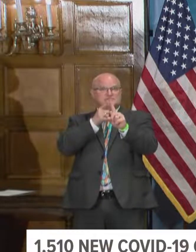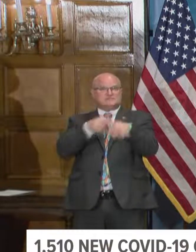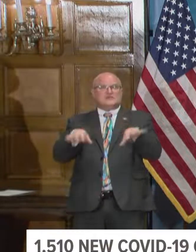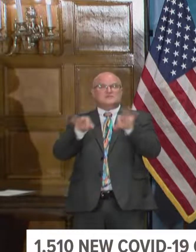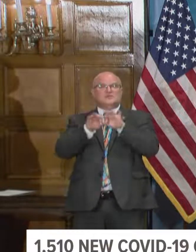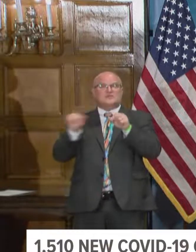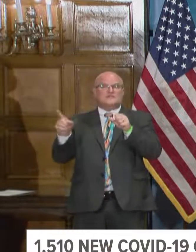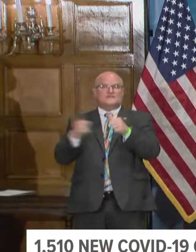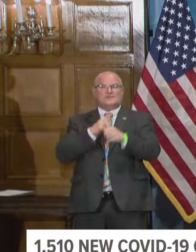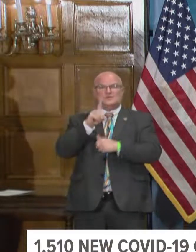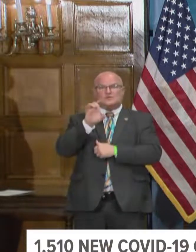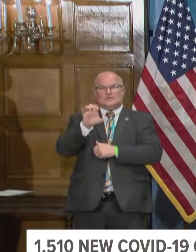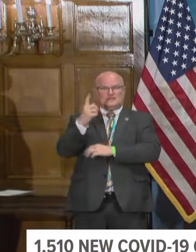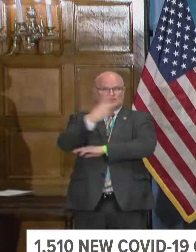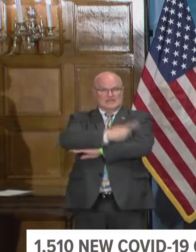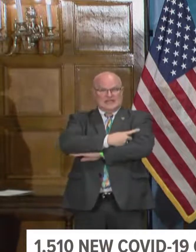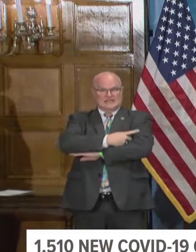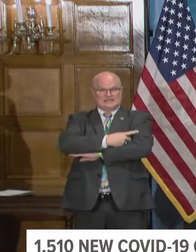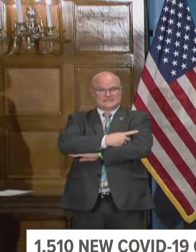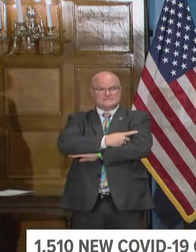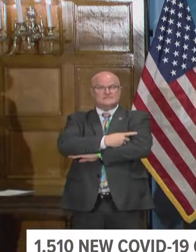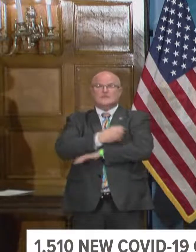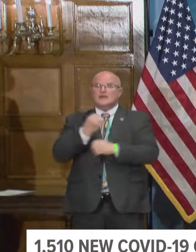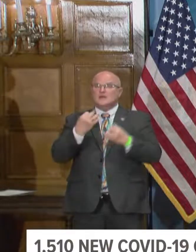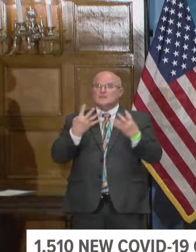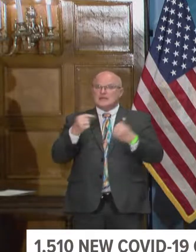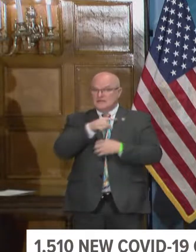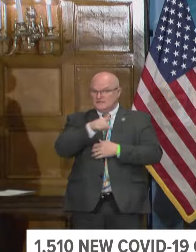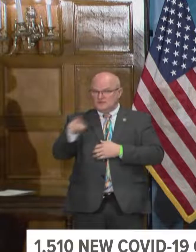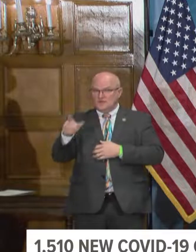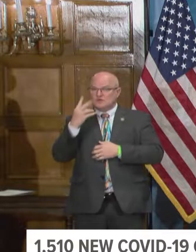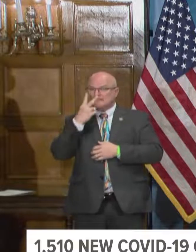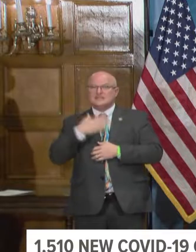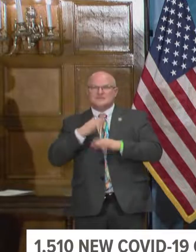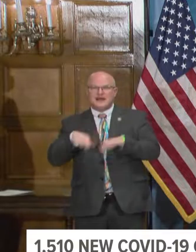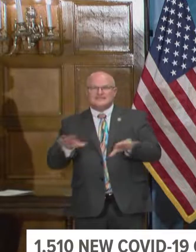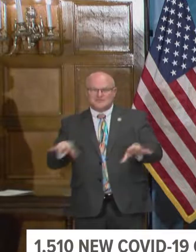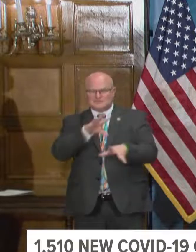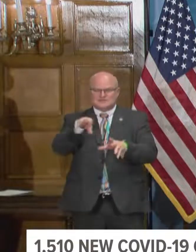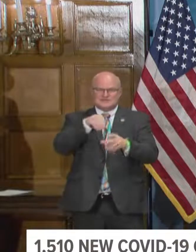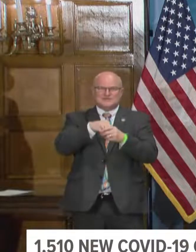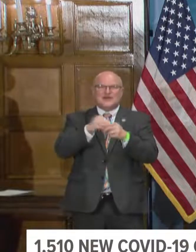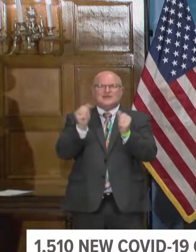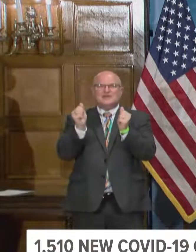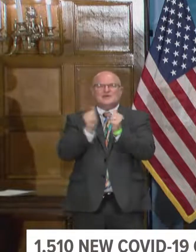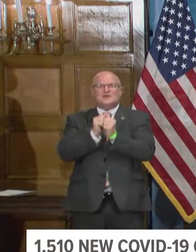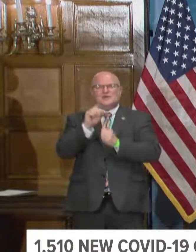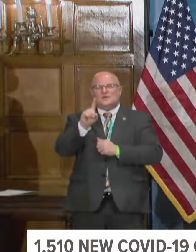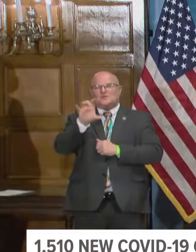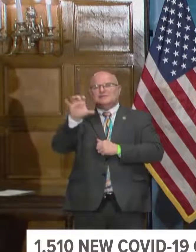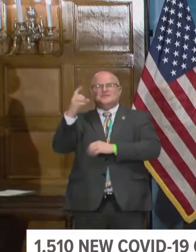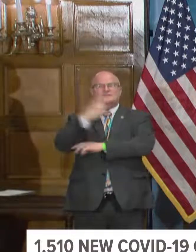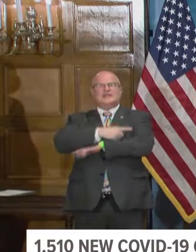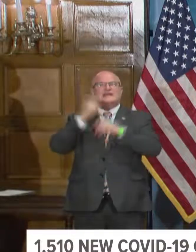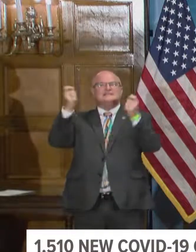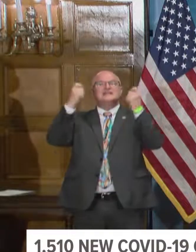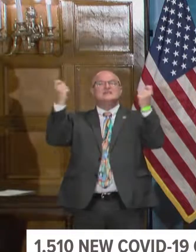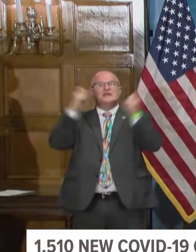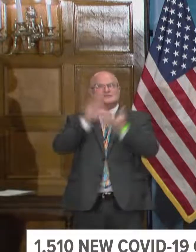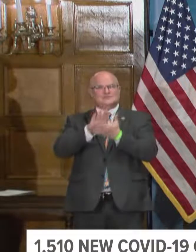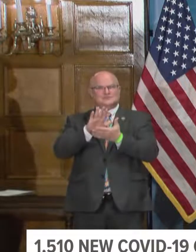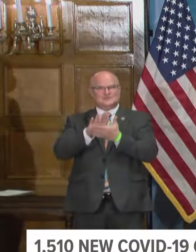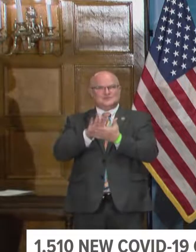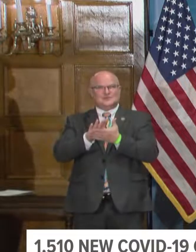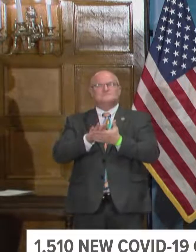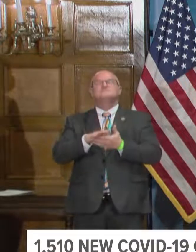days. Like many of you, I've had the opportunity to see my children get to participate in 100-day celebrations at schools. I